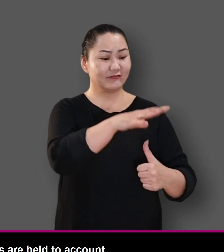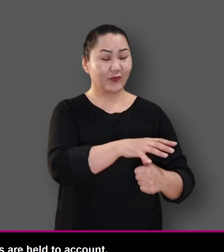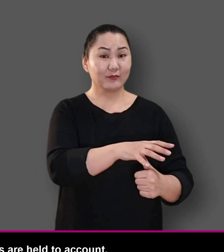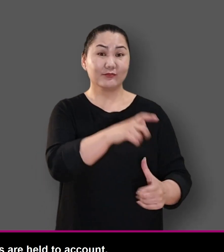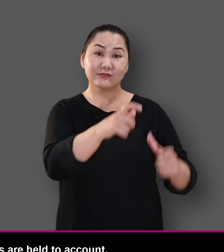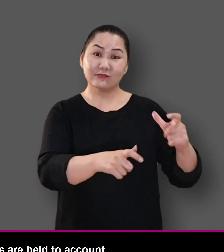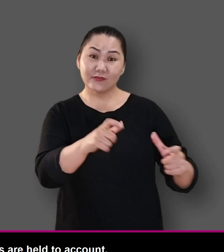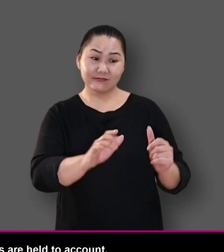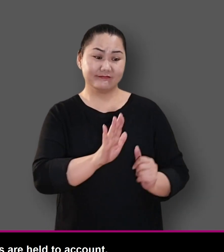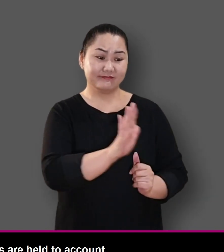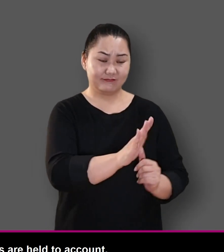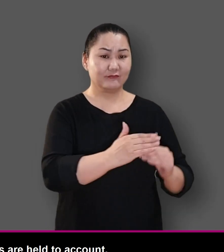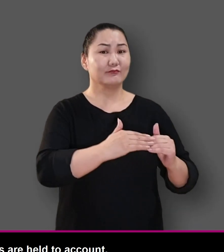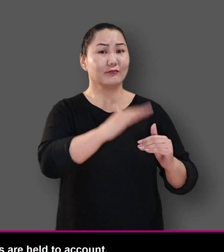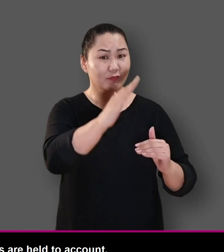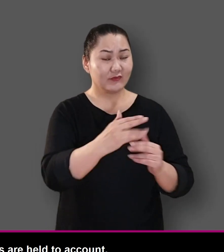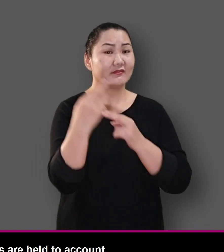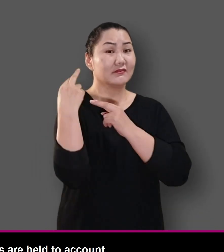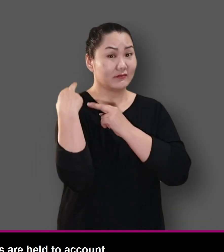Decision-makers are held to account